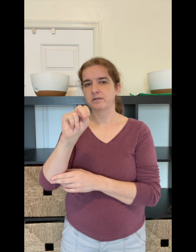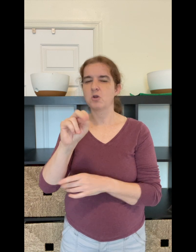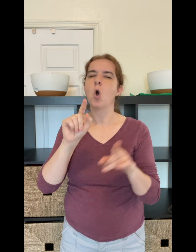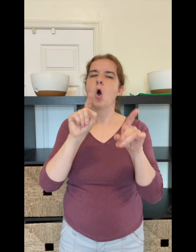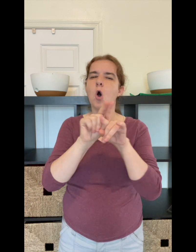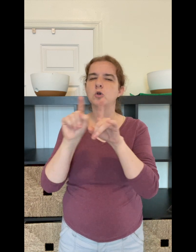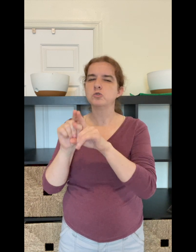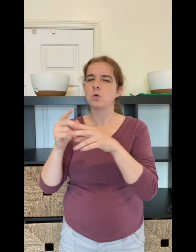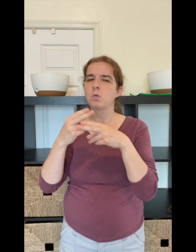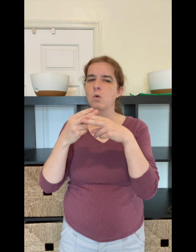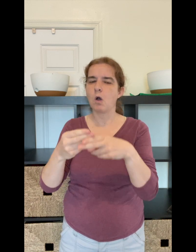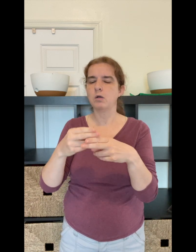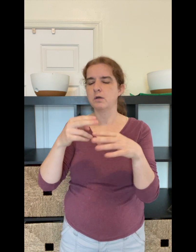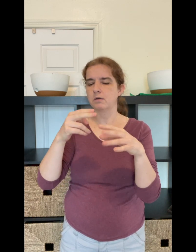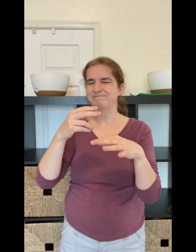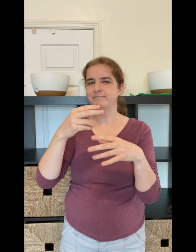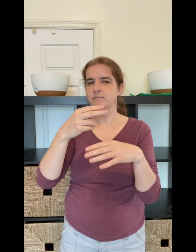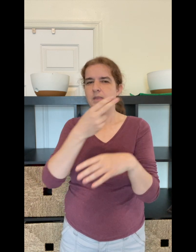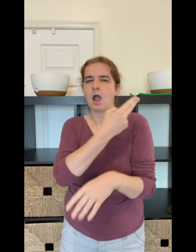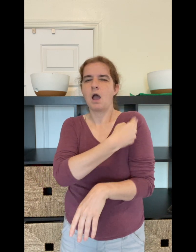infection. That's also called